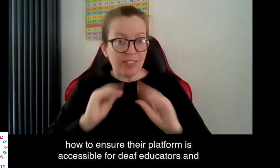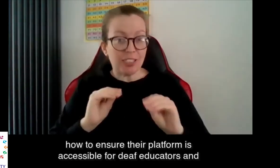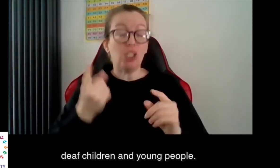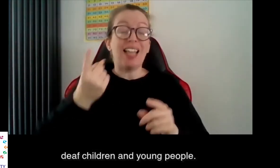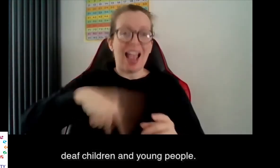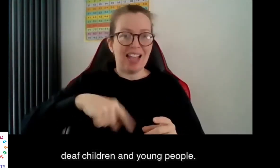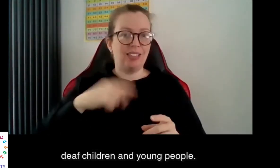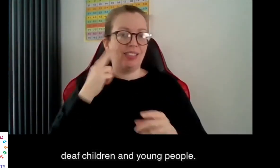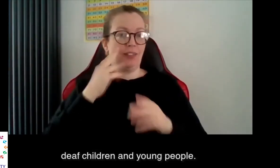deaf children and young people.